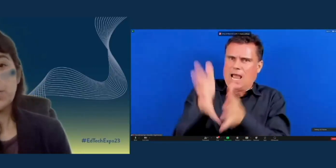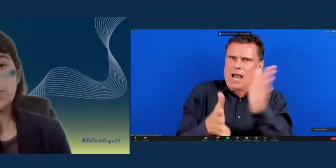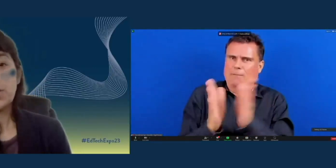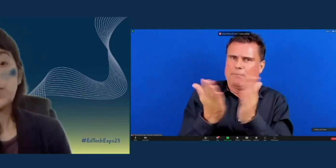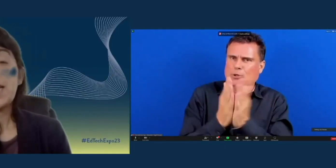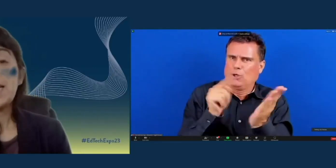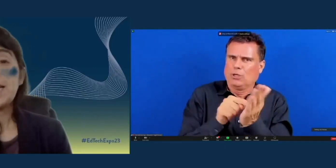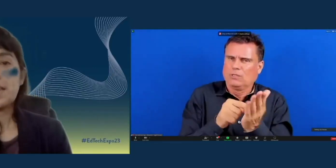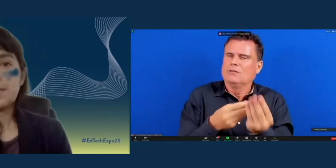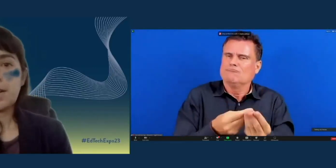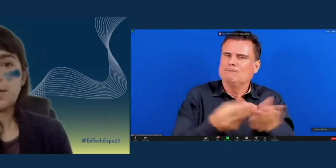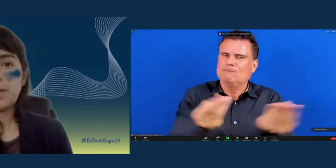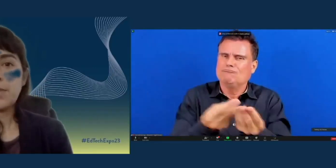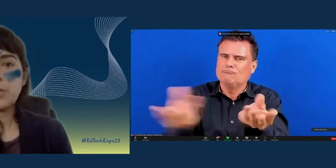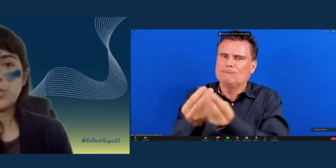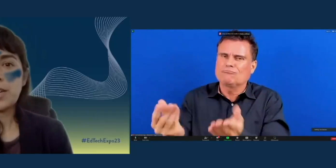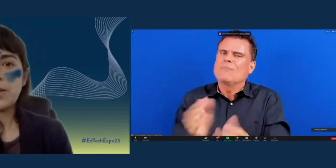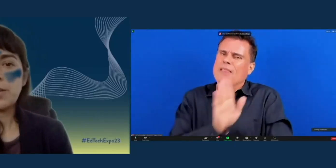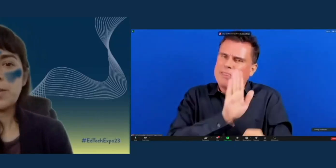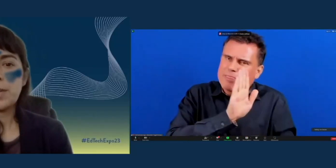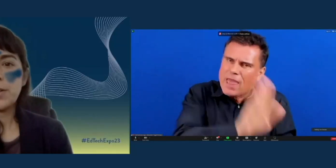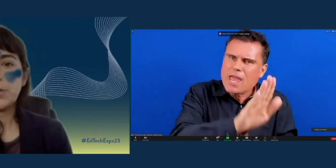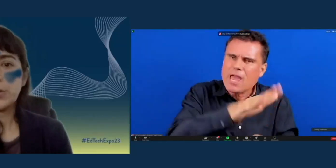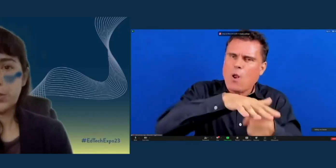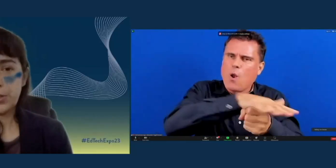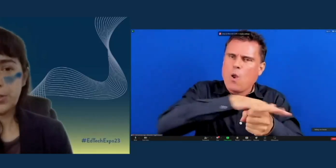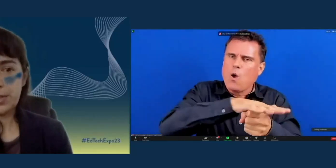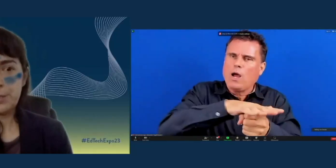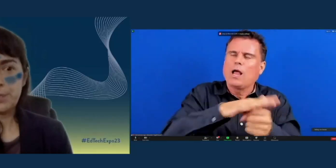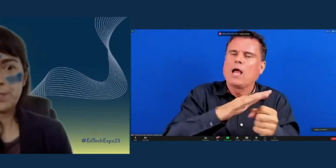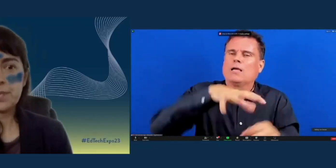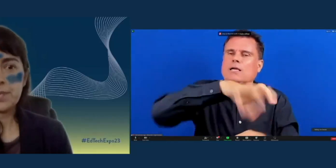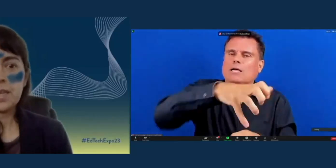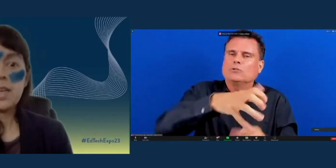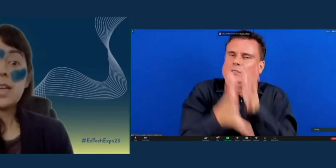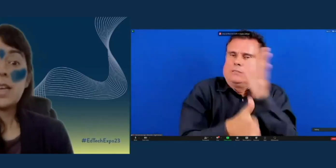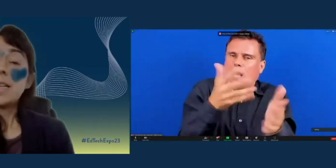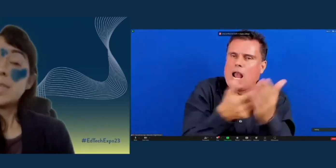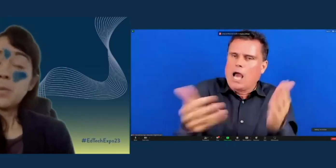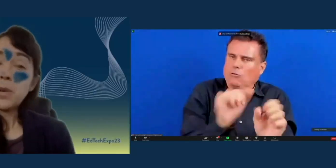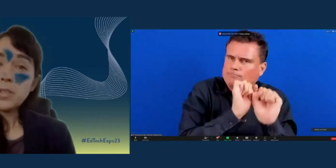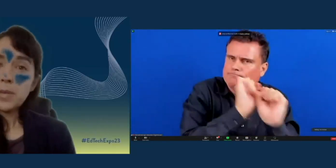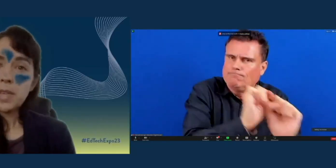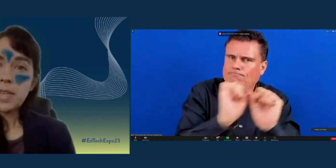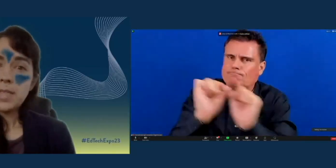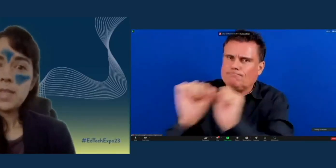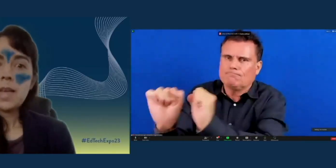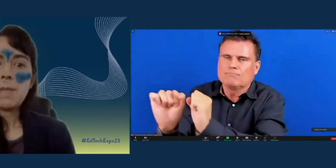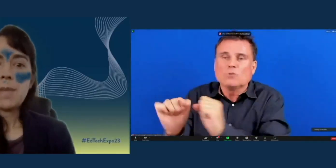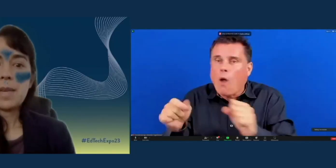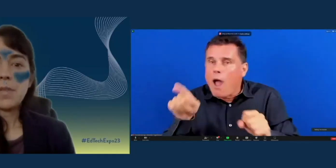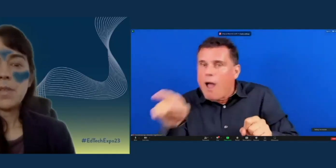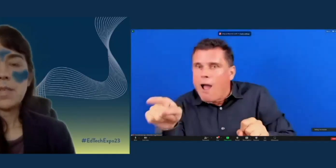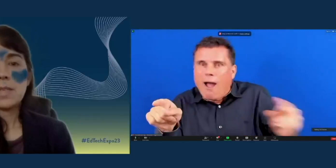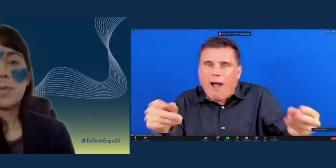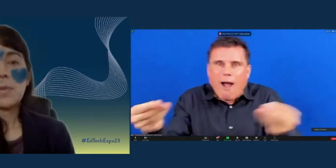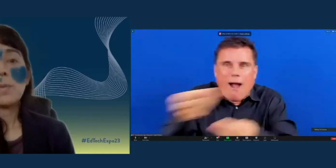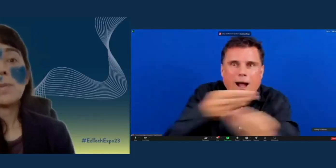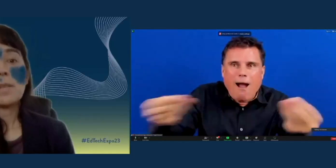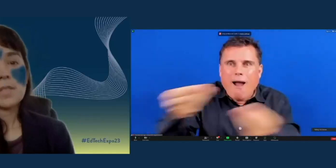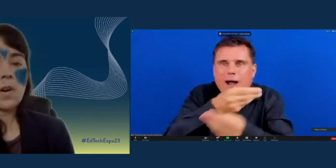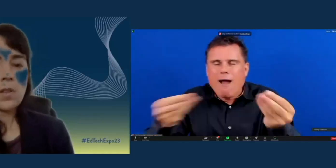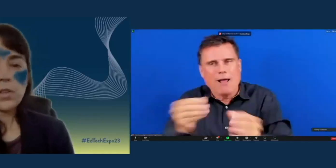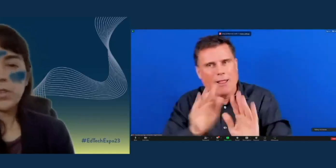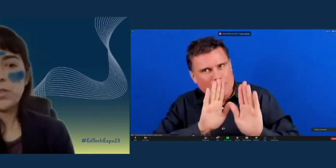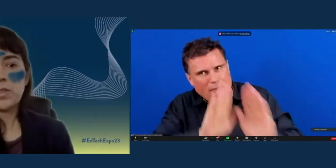partners, creating an environment for shared peer learning. It's important to realize that making books accessible